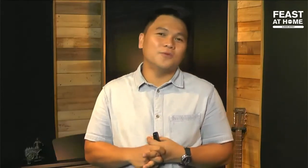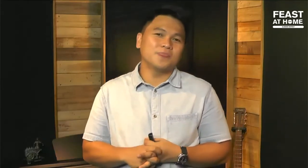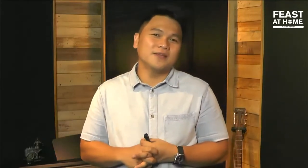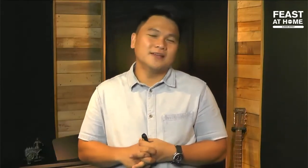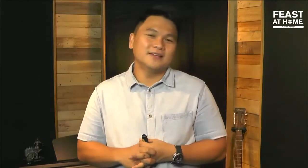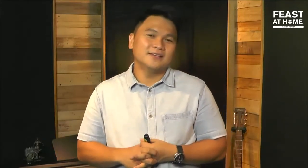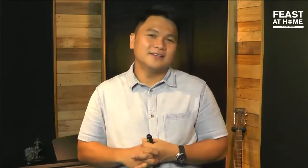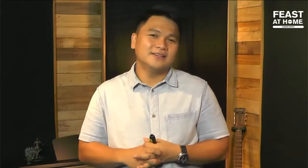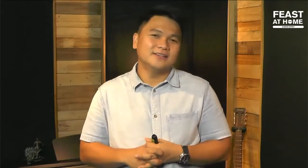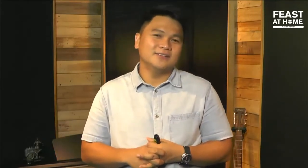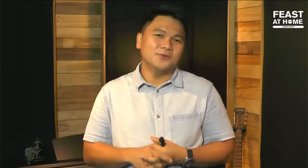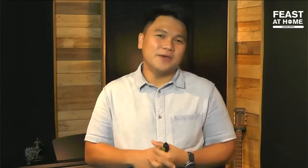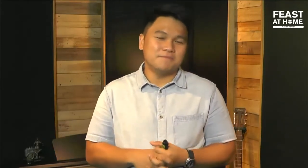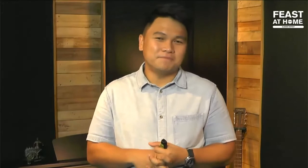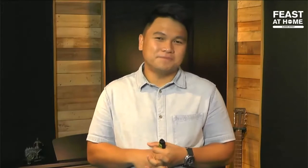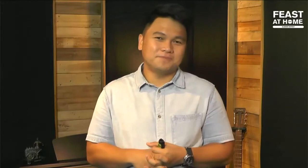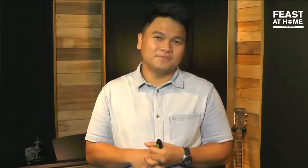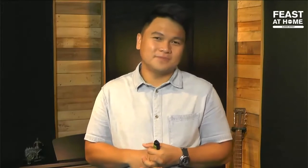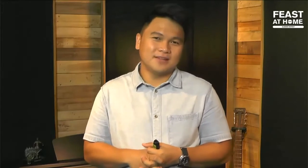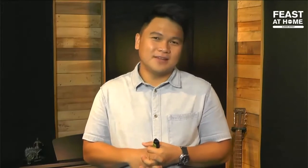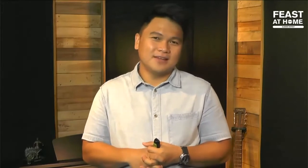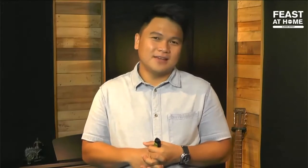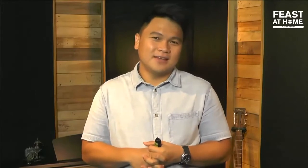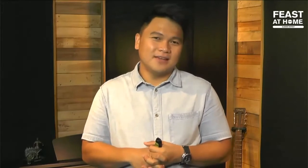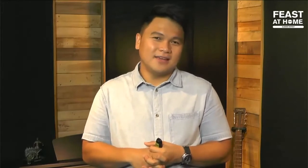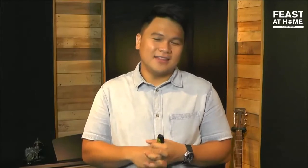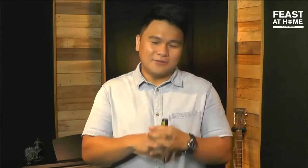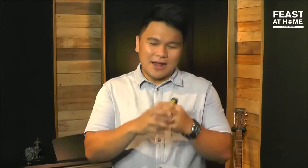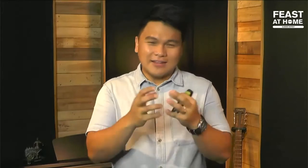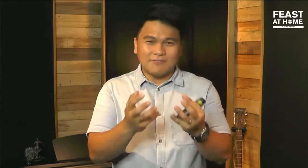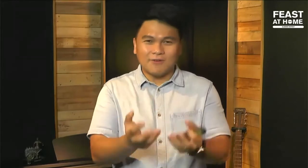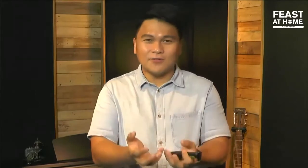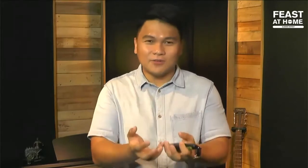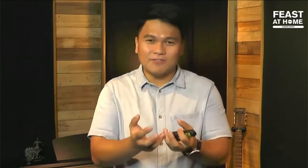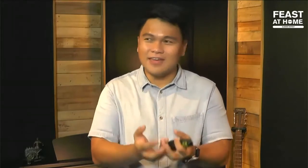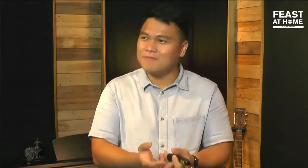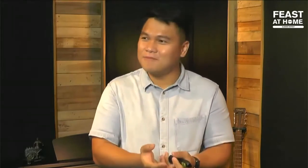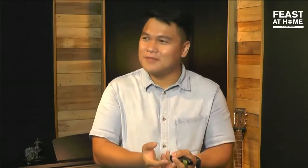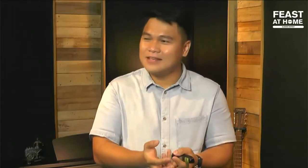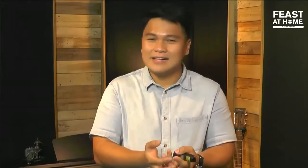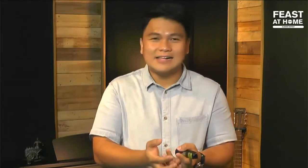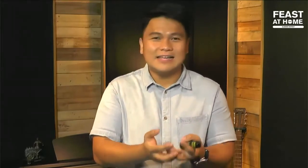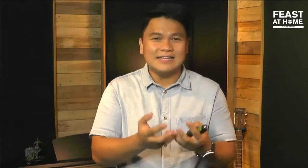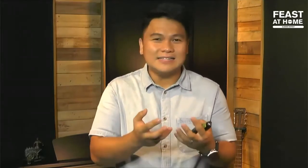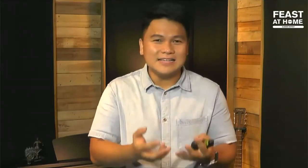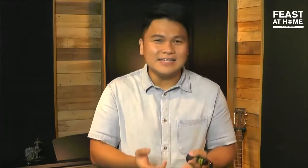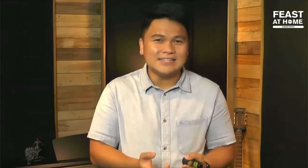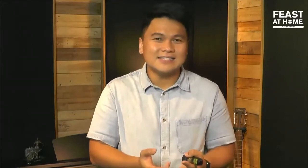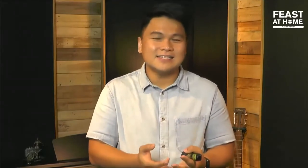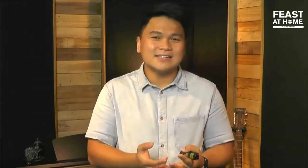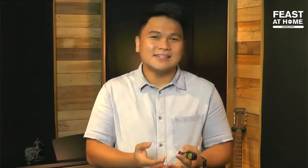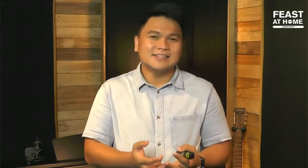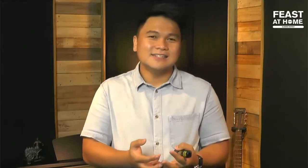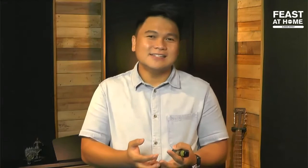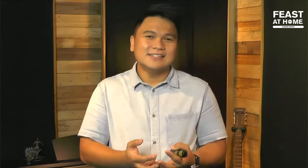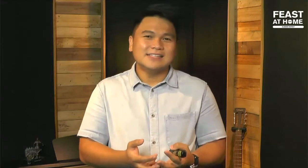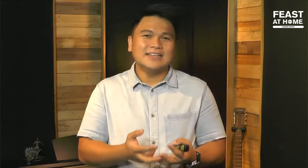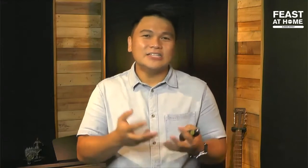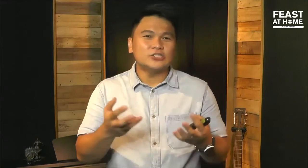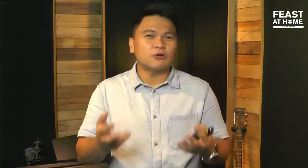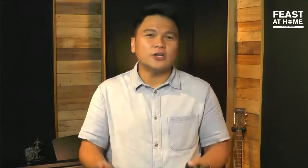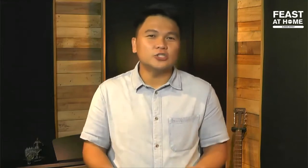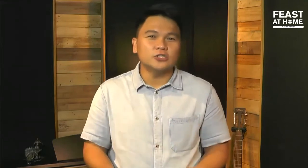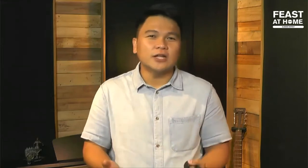spoke to him. And then right in front of him, he sees